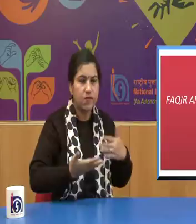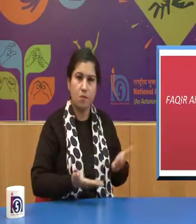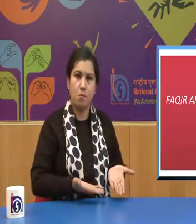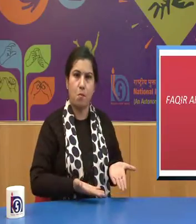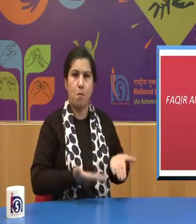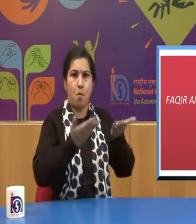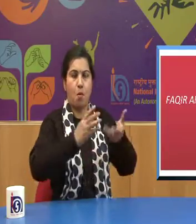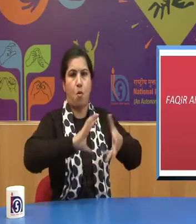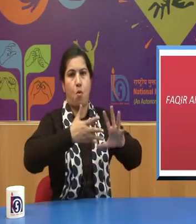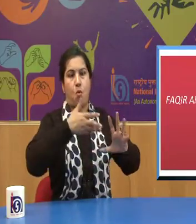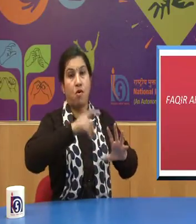foreigners.